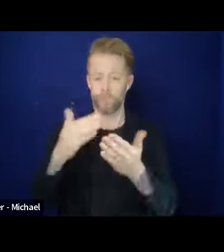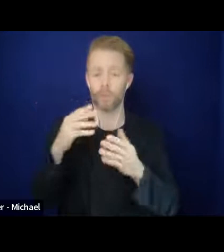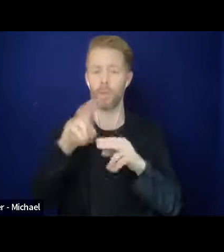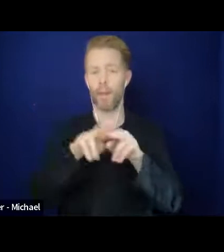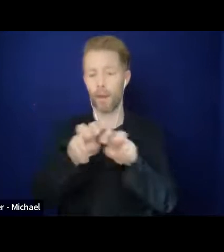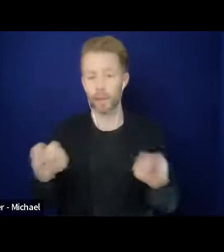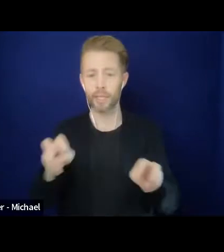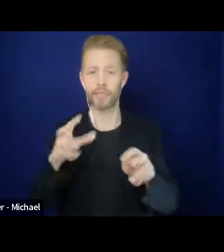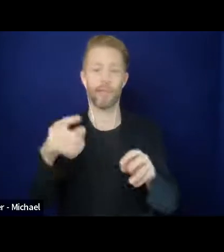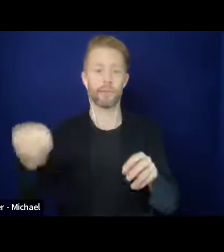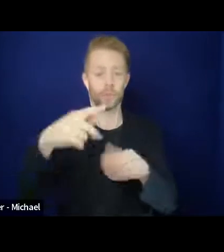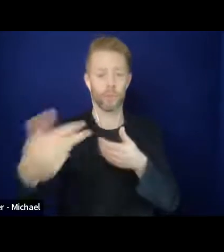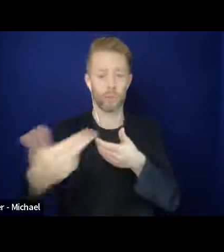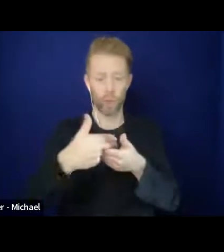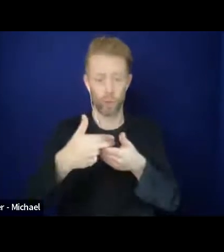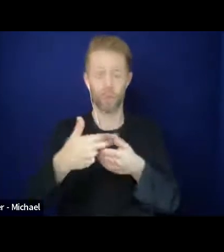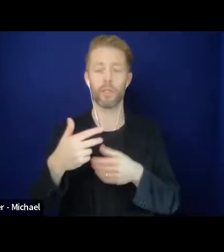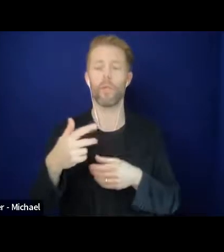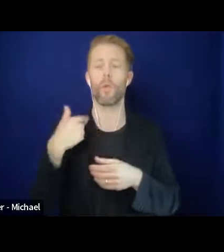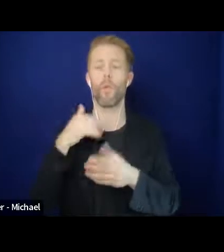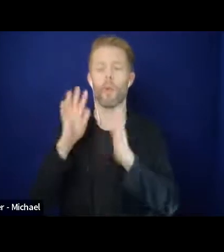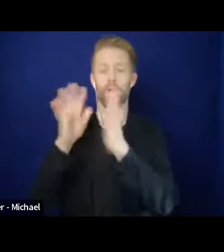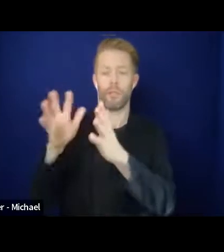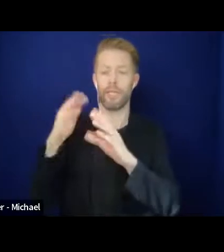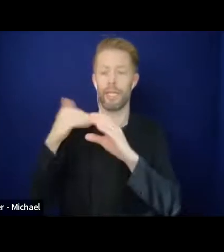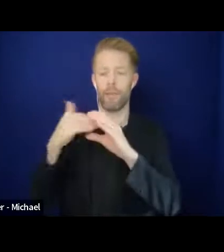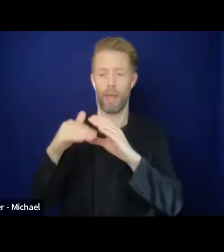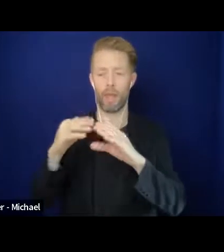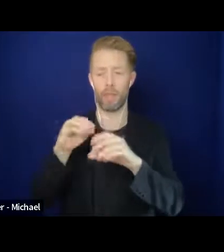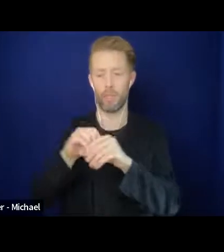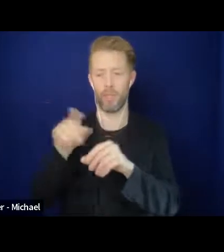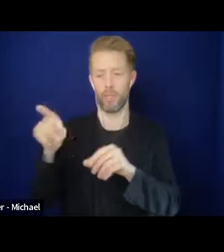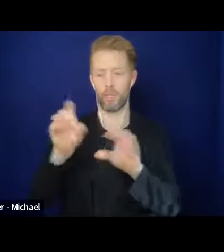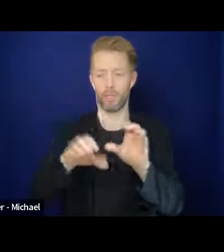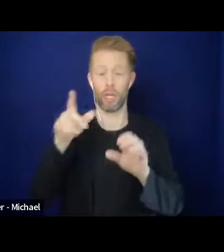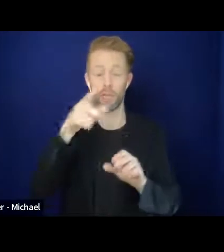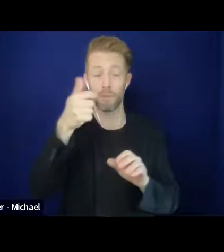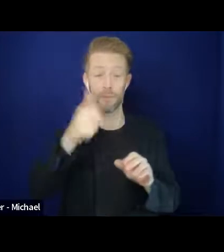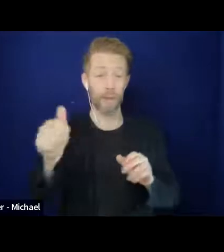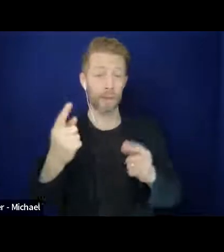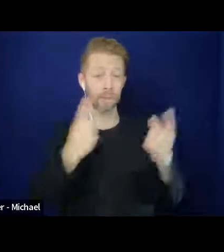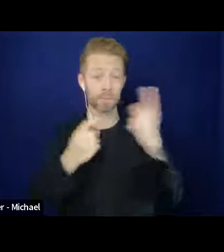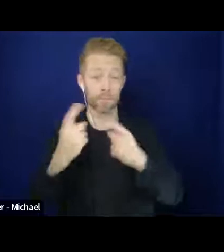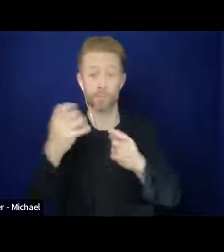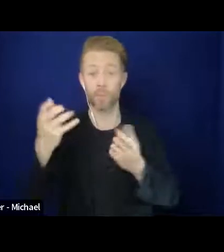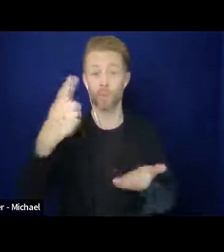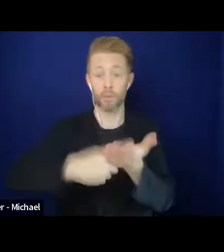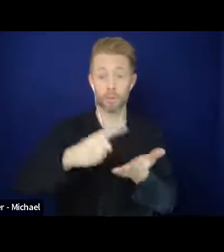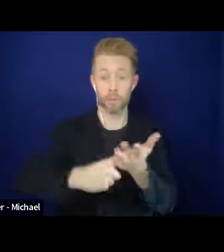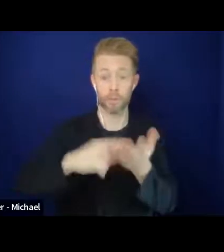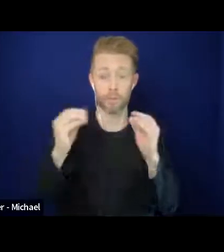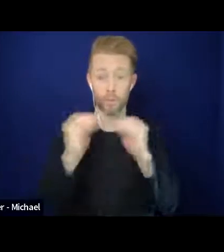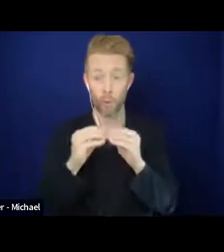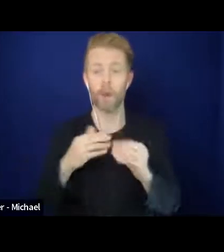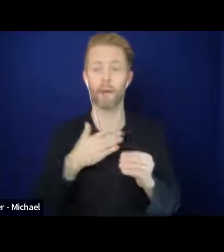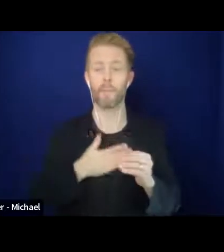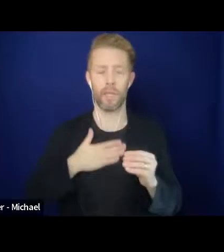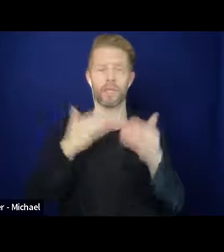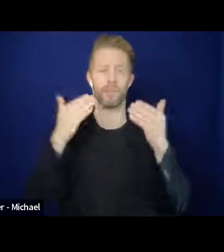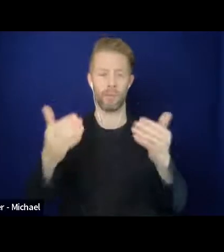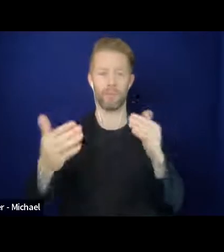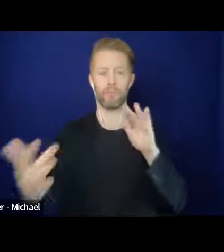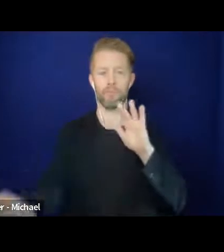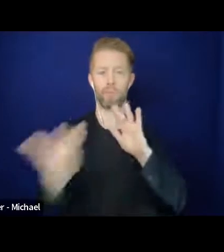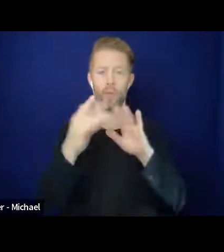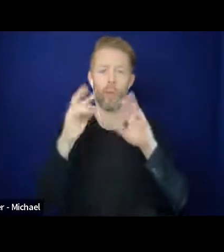our discussion today. We'll leave our email addresses in the chat. And if you have any questions or would like to discuss further, please reach out. We hope you